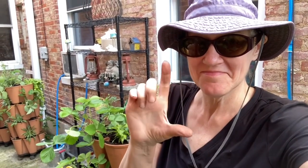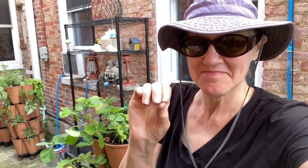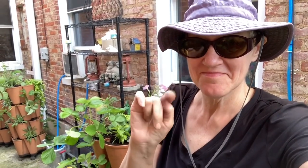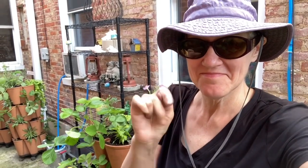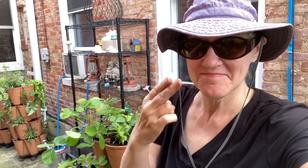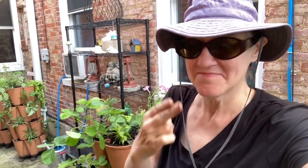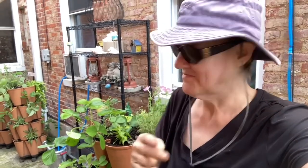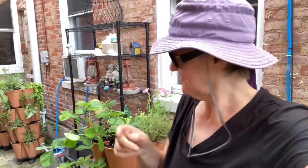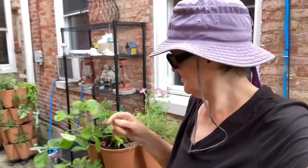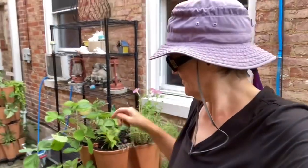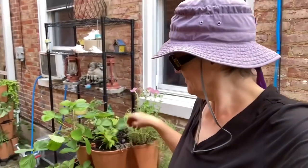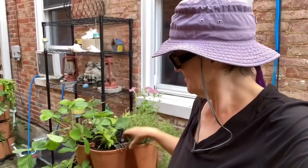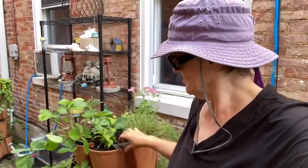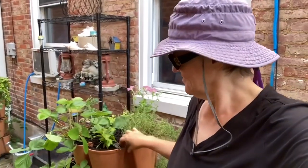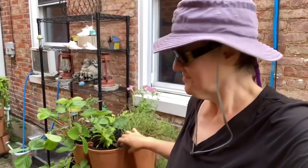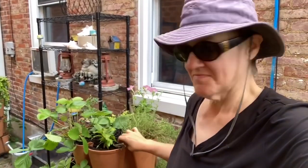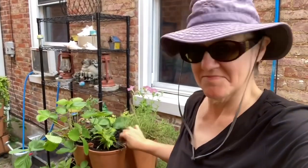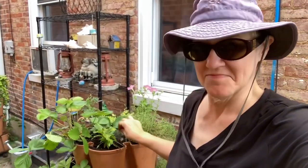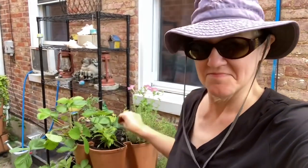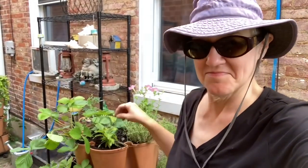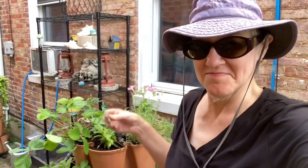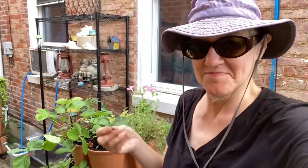plants with some hardware cloth.